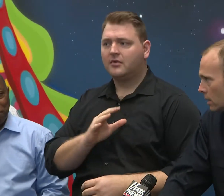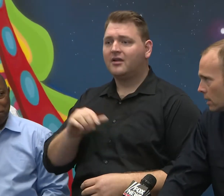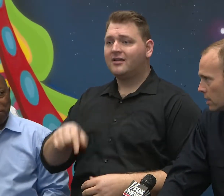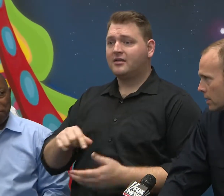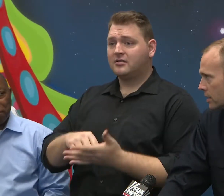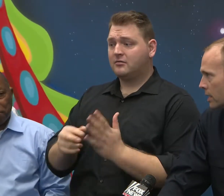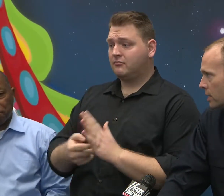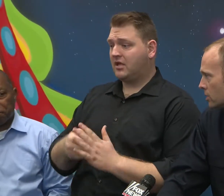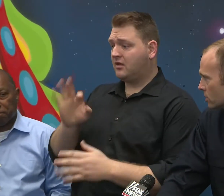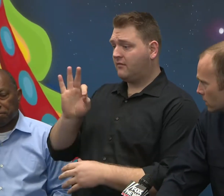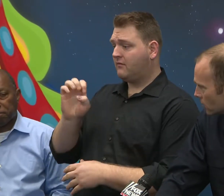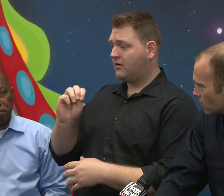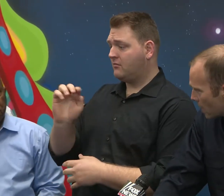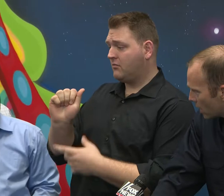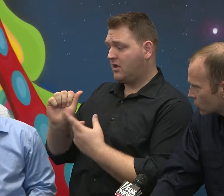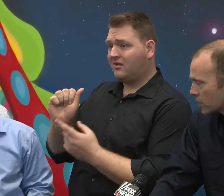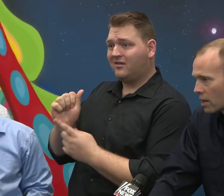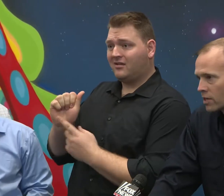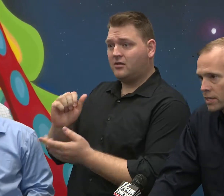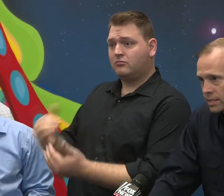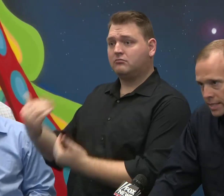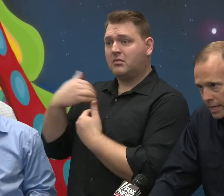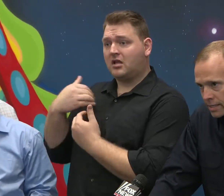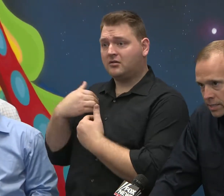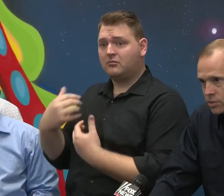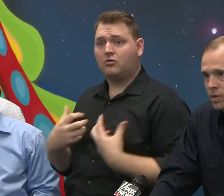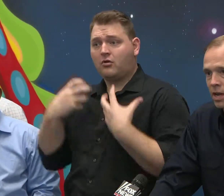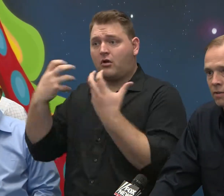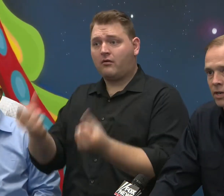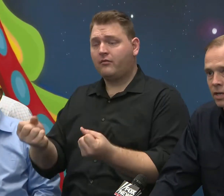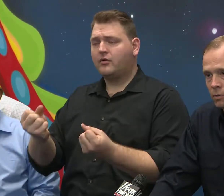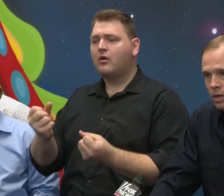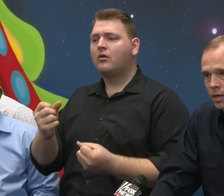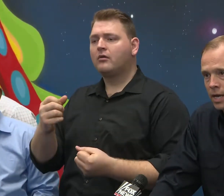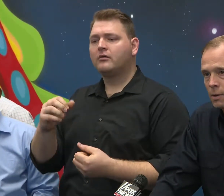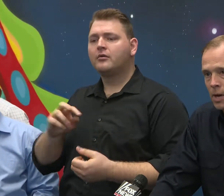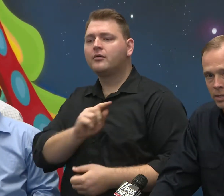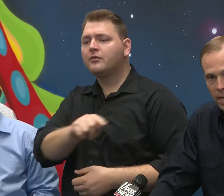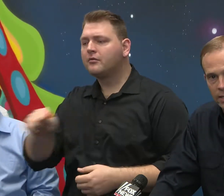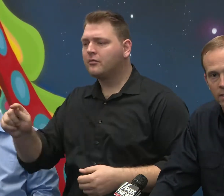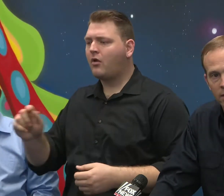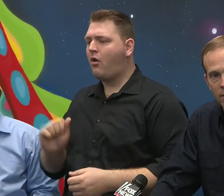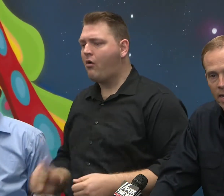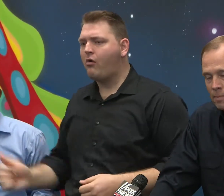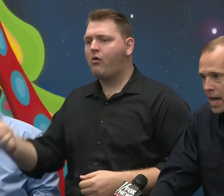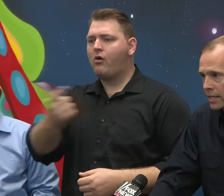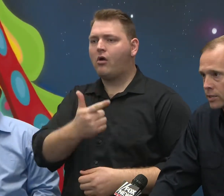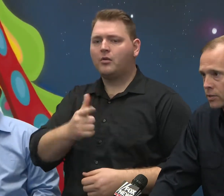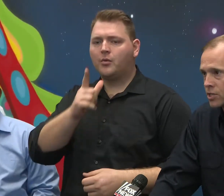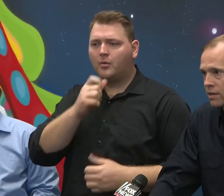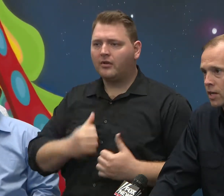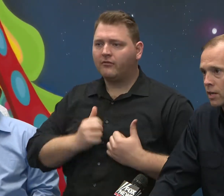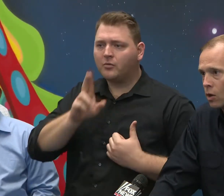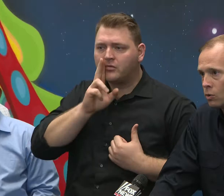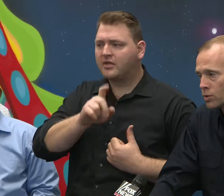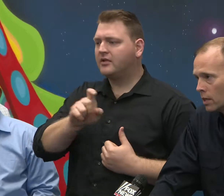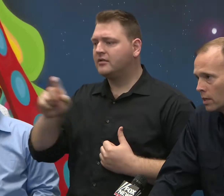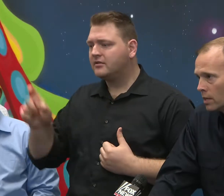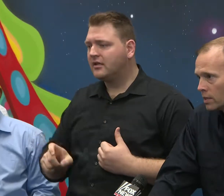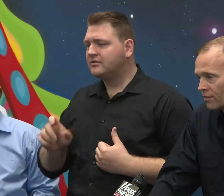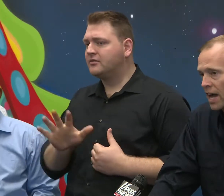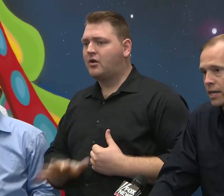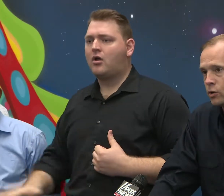recovery. This is, the mayor's recovery. This is Texas's recovery, and we're here to help all Texans that have been impacted to achieve their